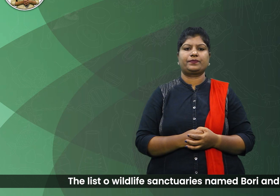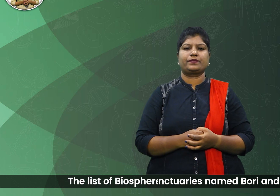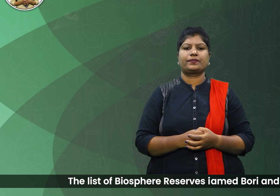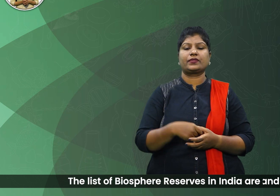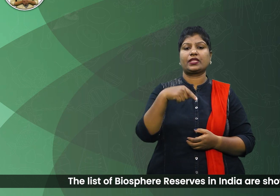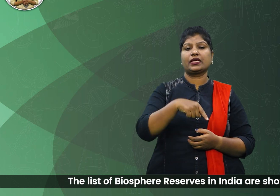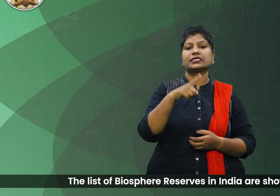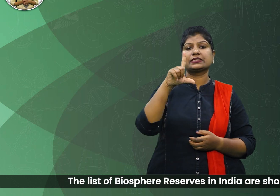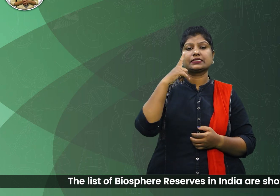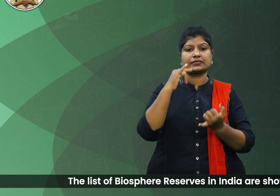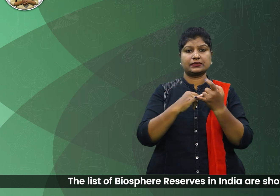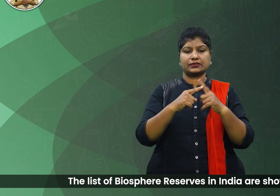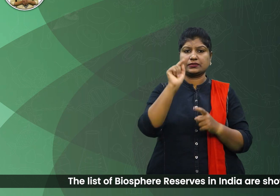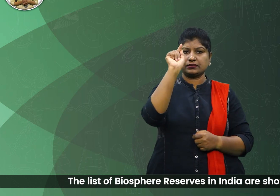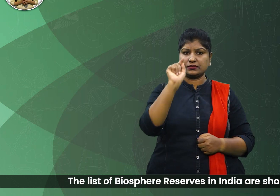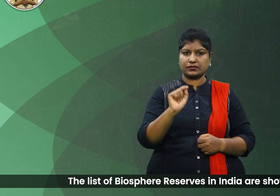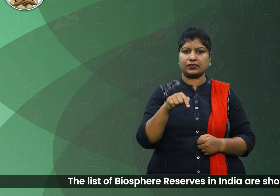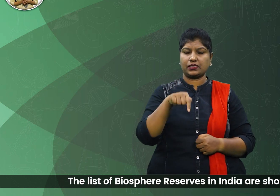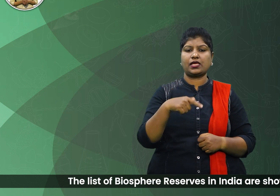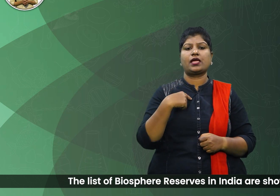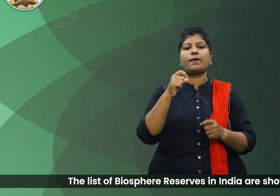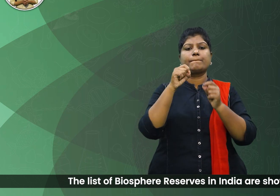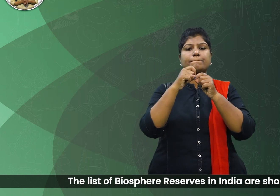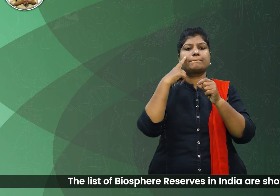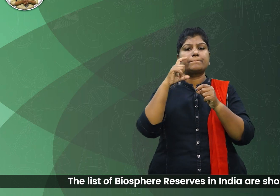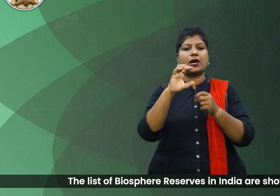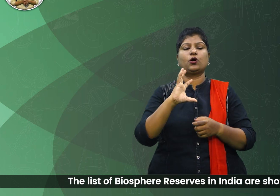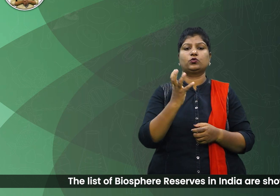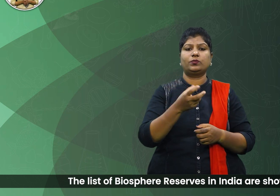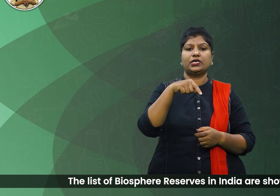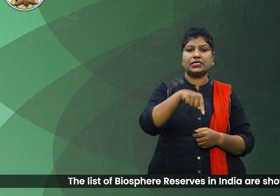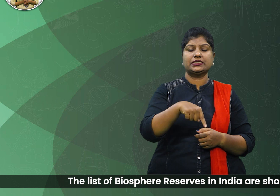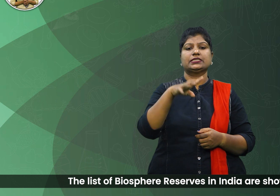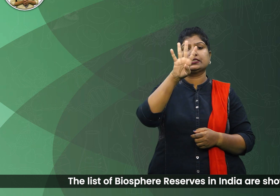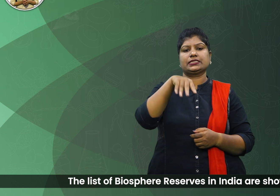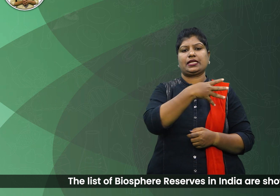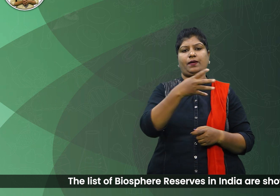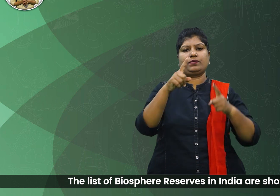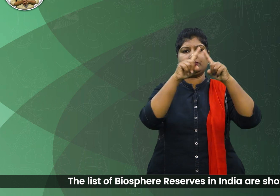The list of biosphere reserves in India are shown in the table.